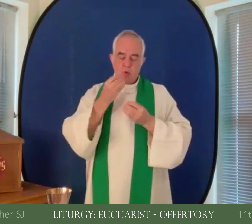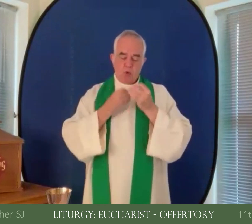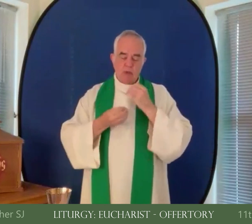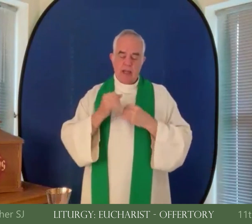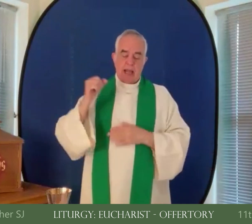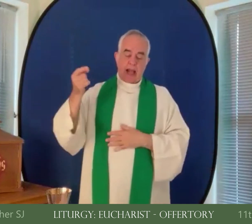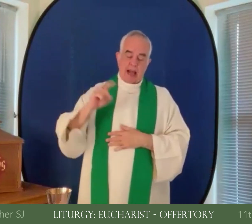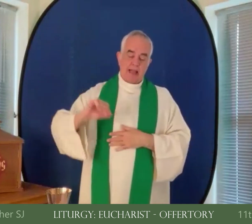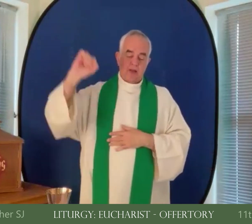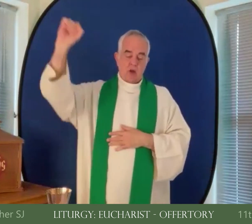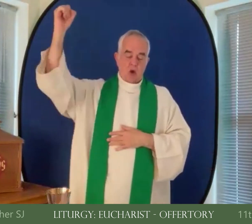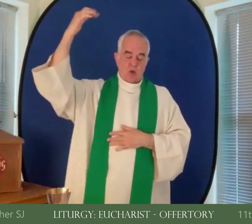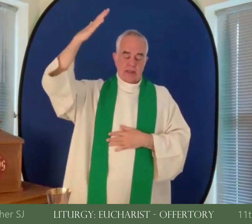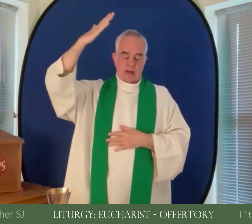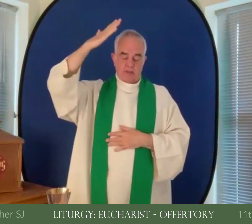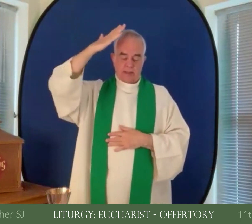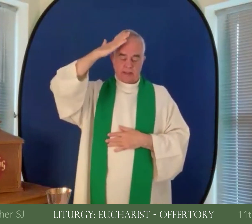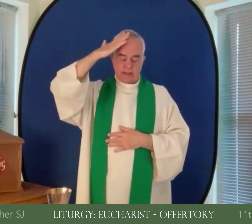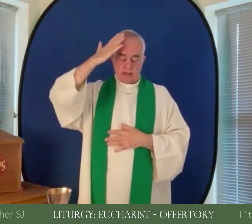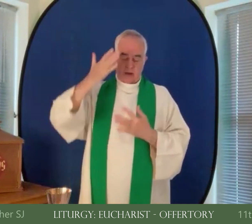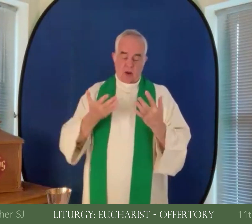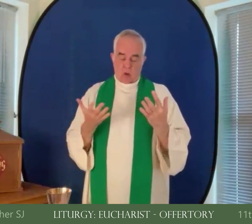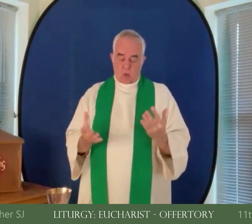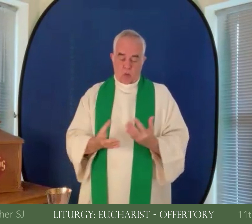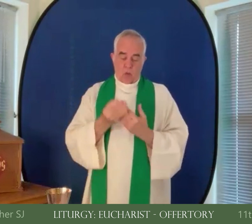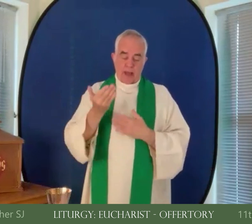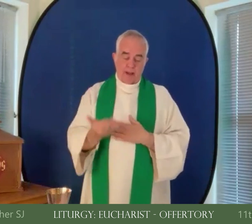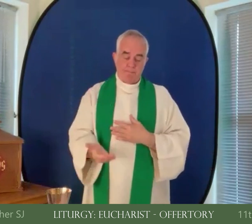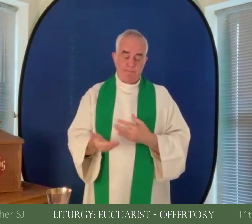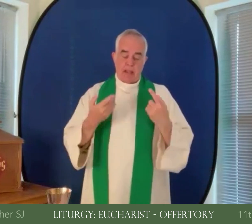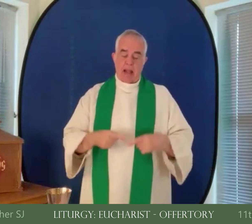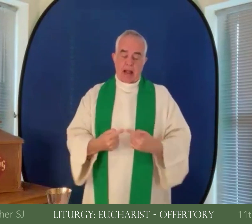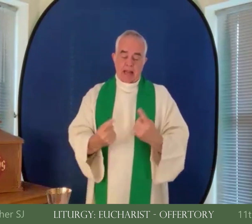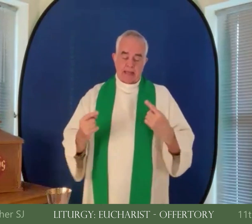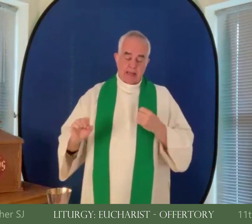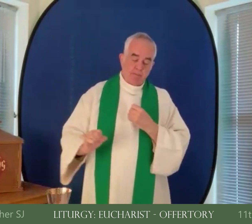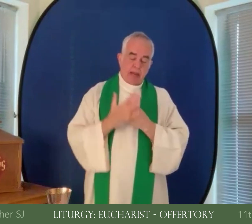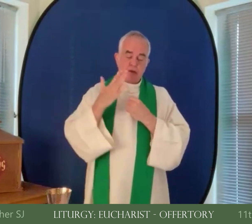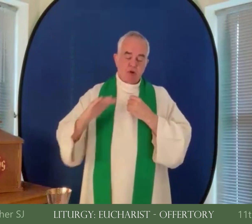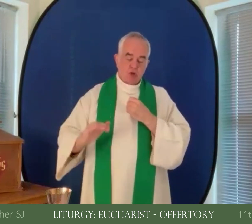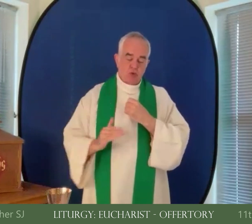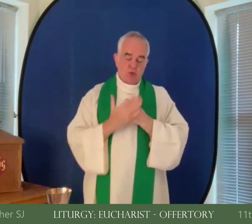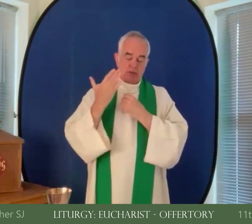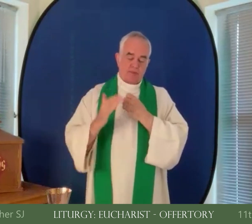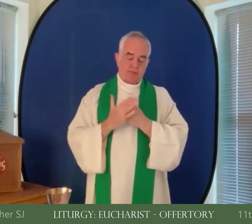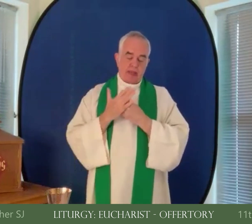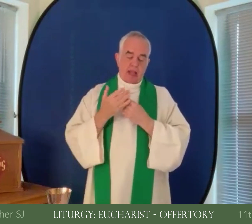food and your second. For them, let us be renewed,